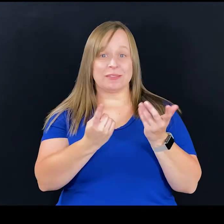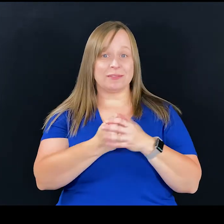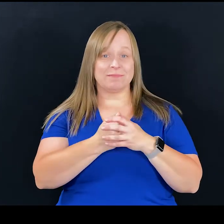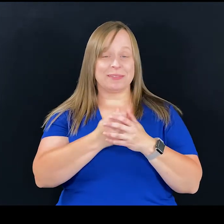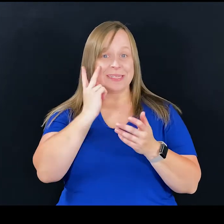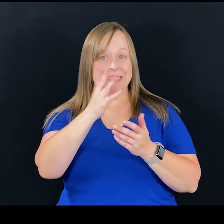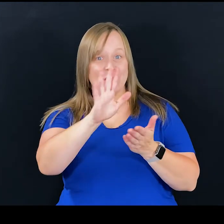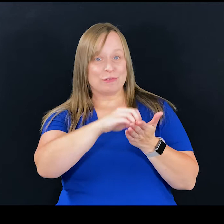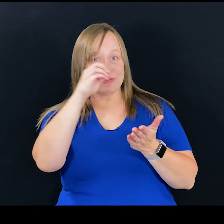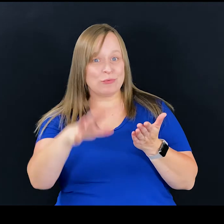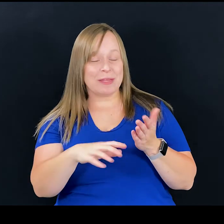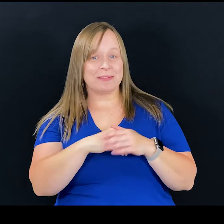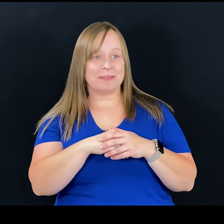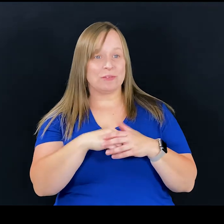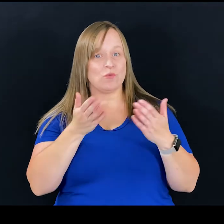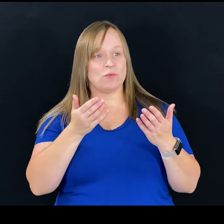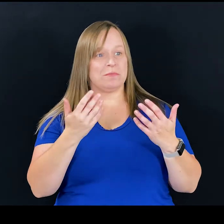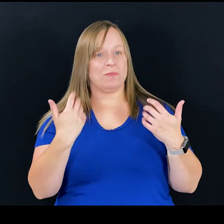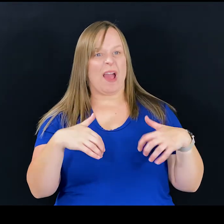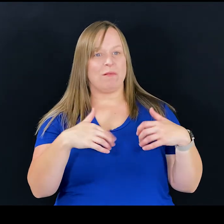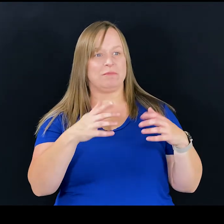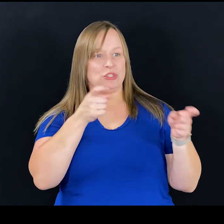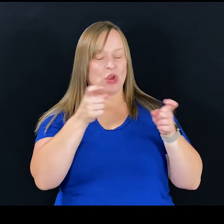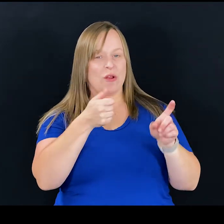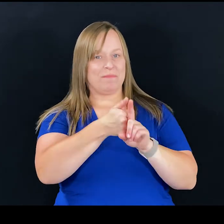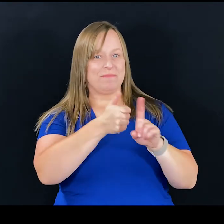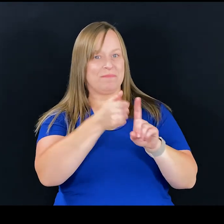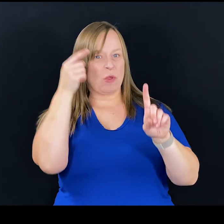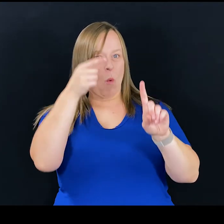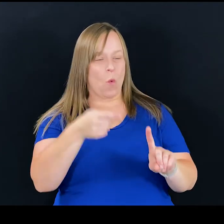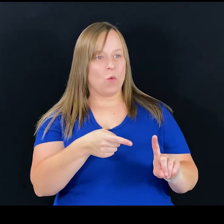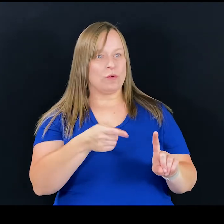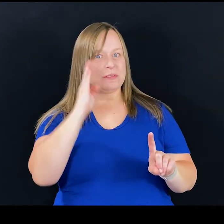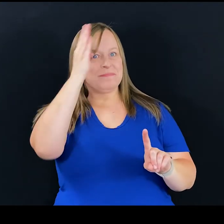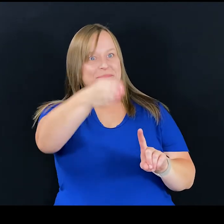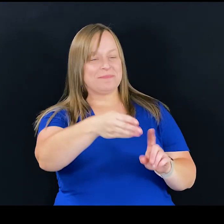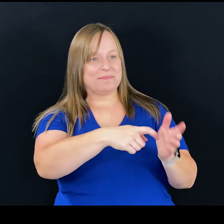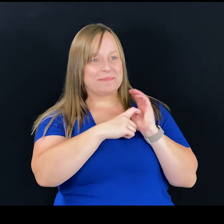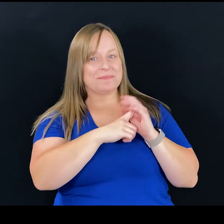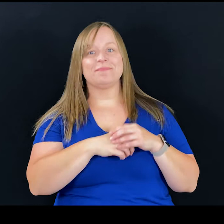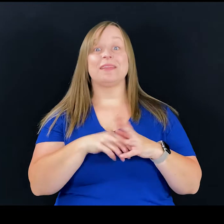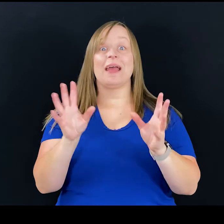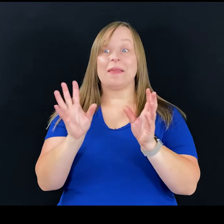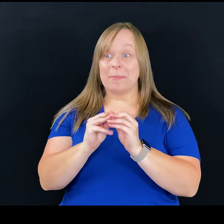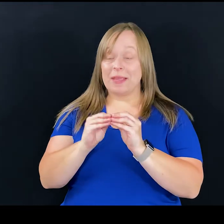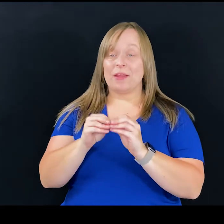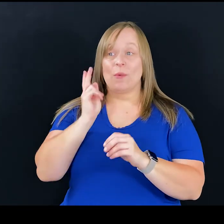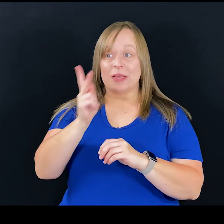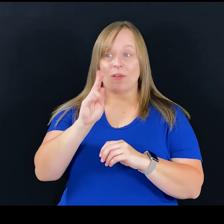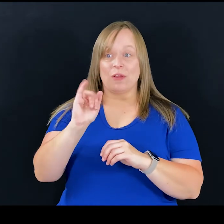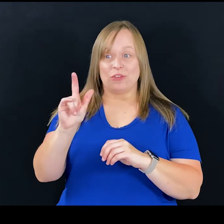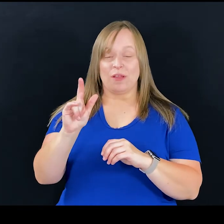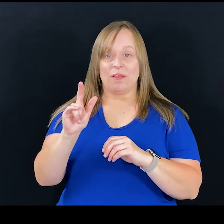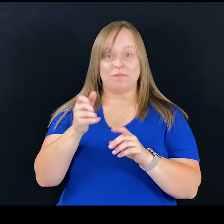smiling as they've seen their student take charge and talk about what their own goals were, what their own needs were. At the